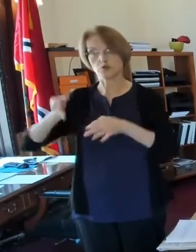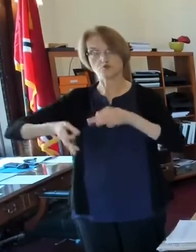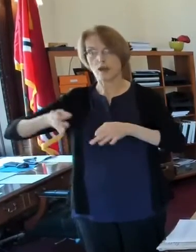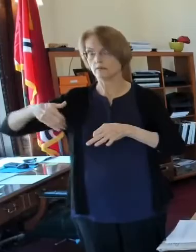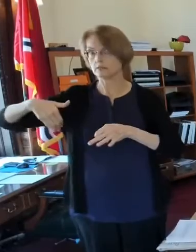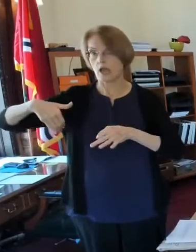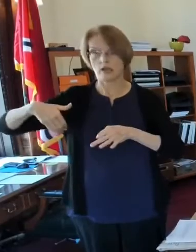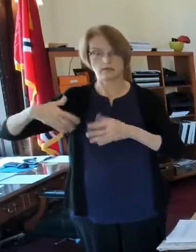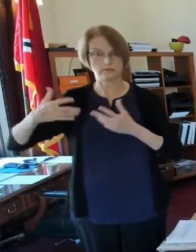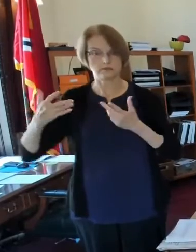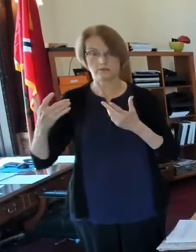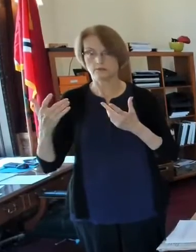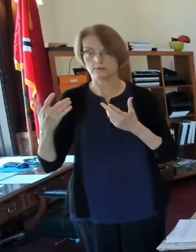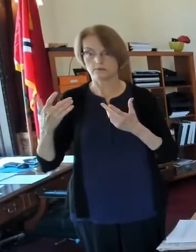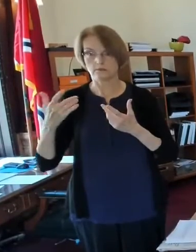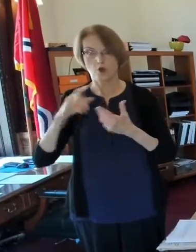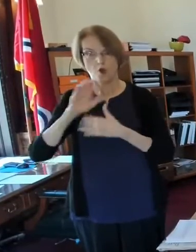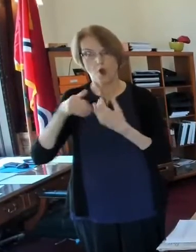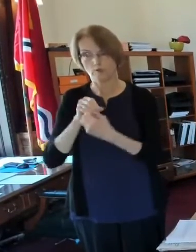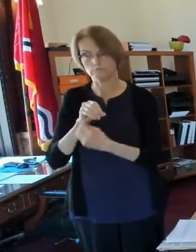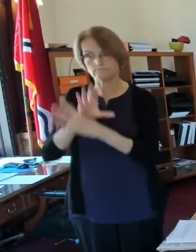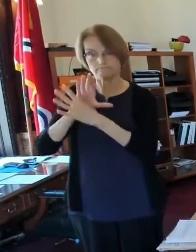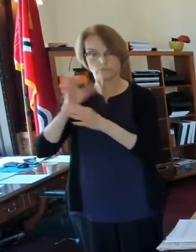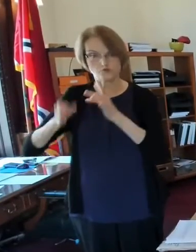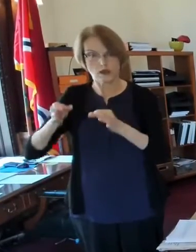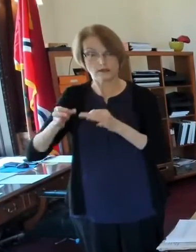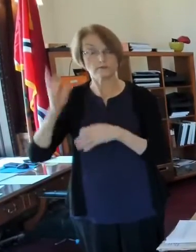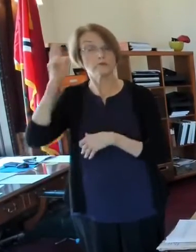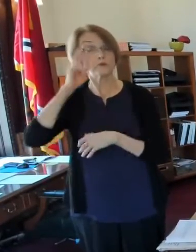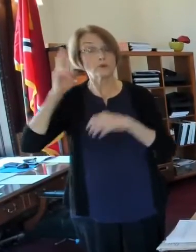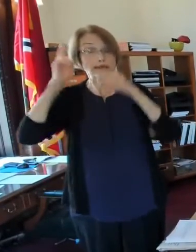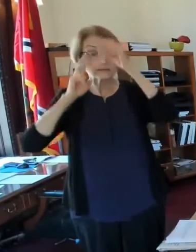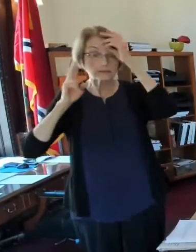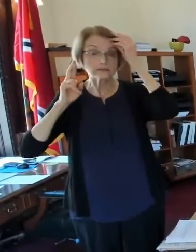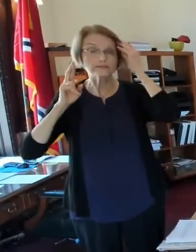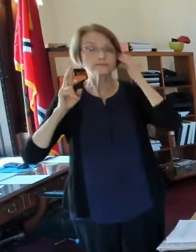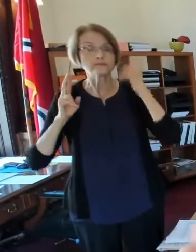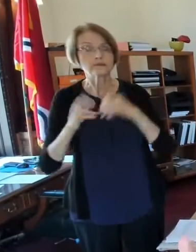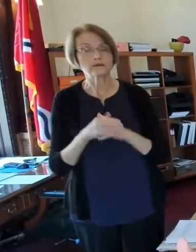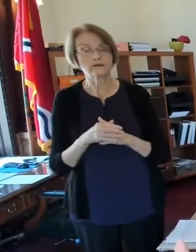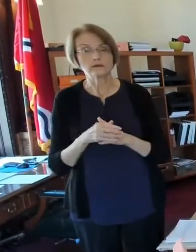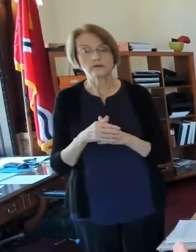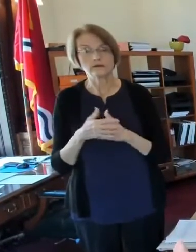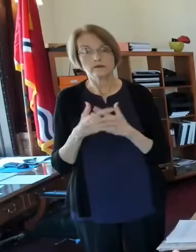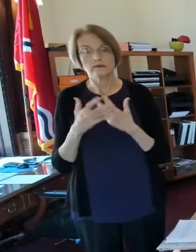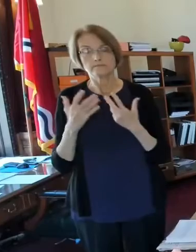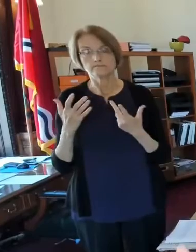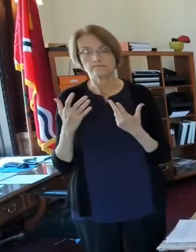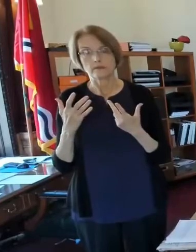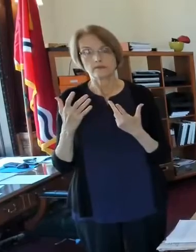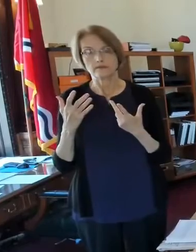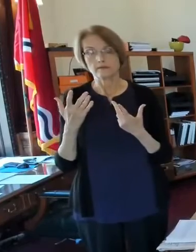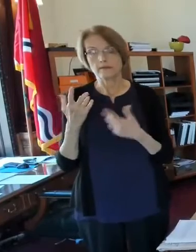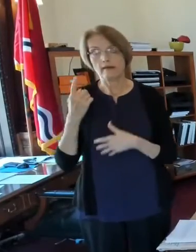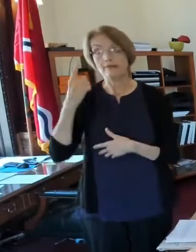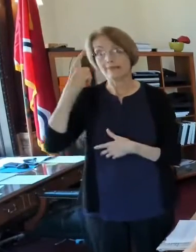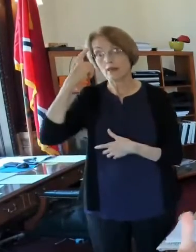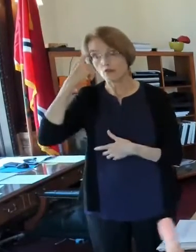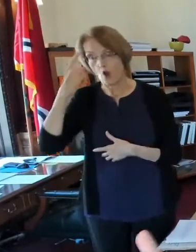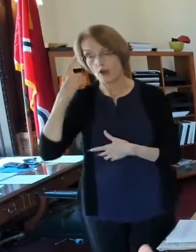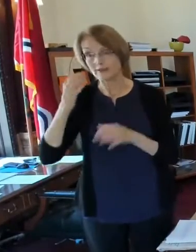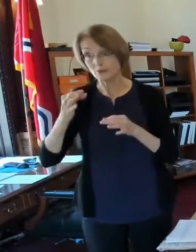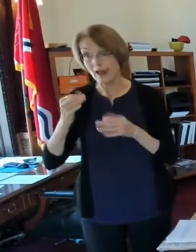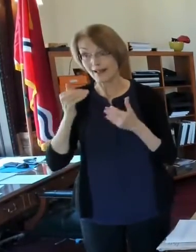yet. But the reason for that is that they thought something was going to go to trial, and then it got settled, or it